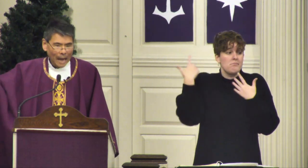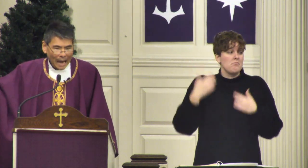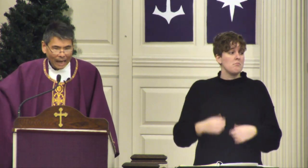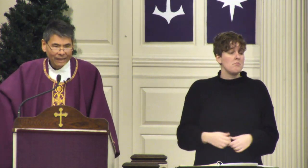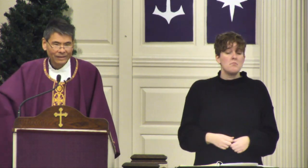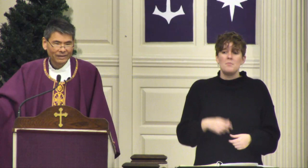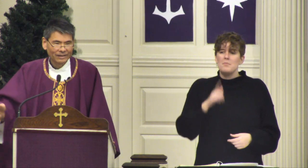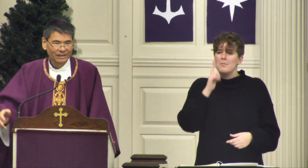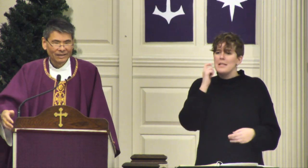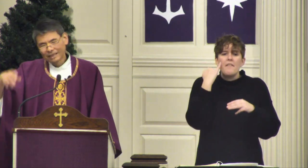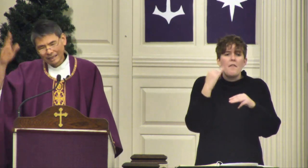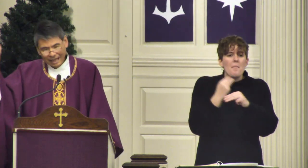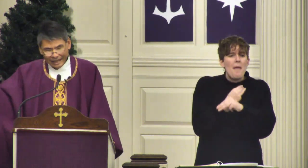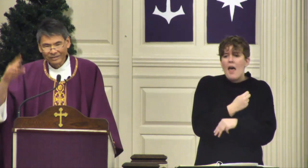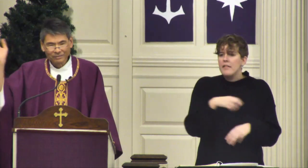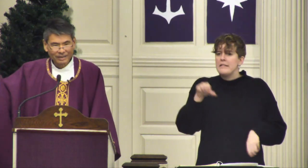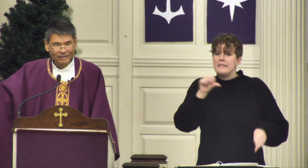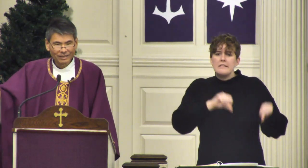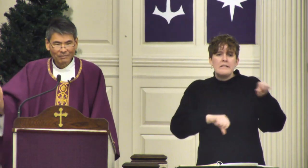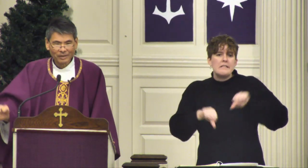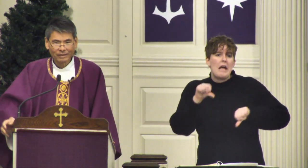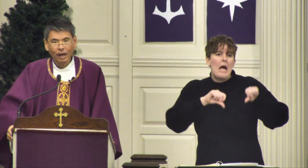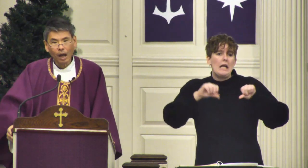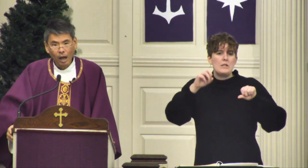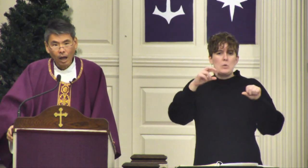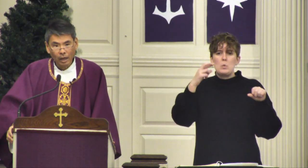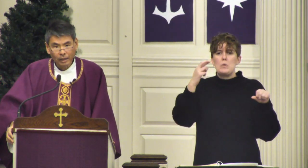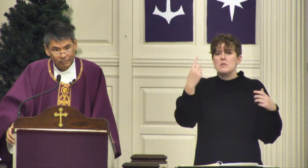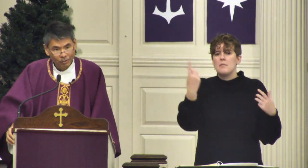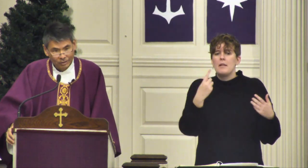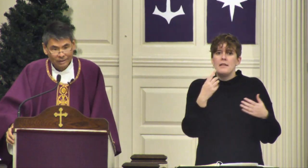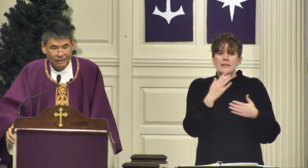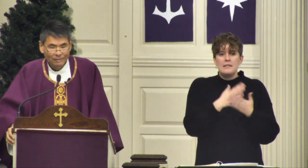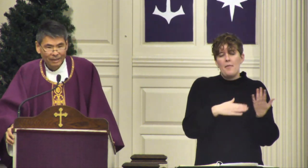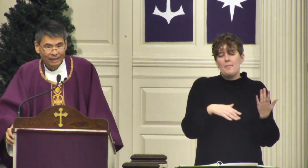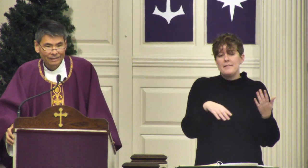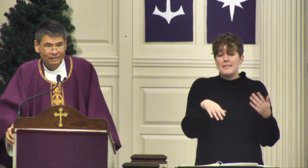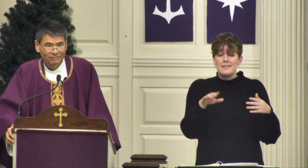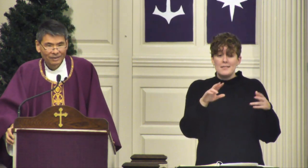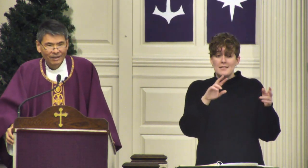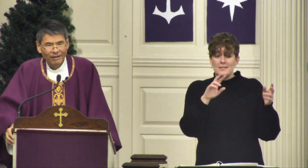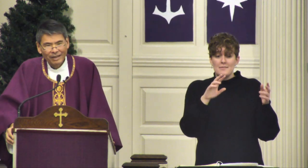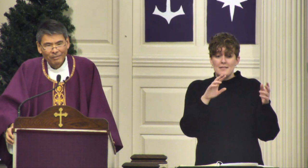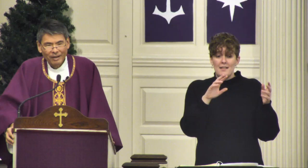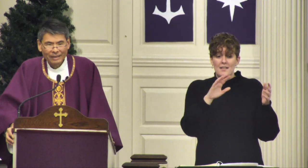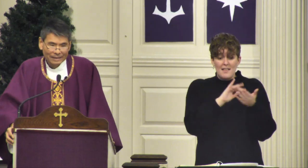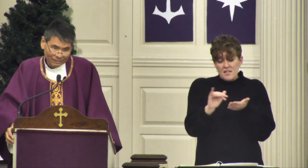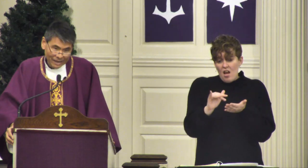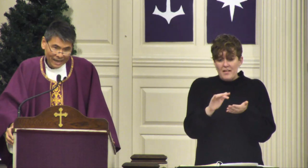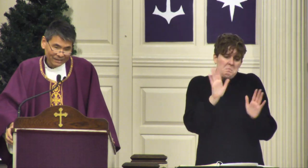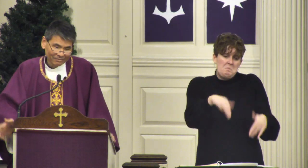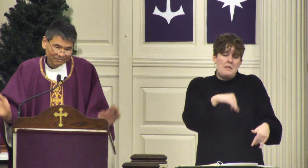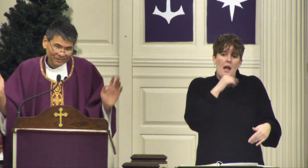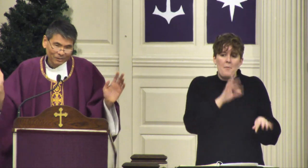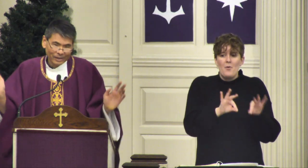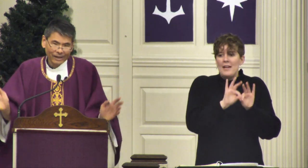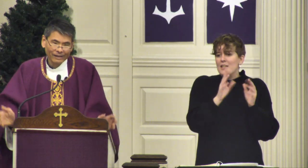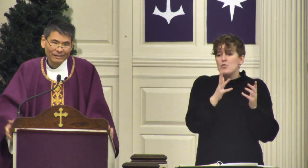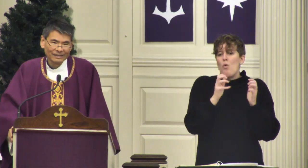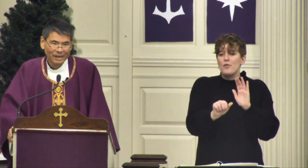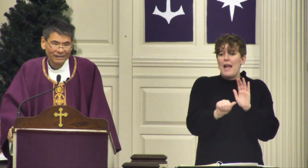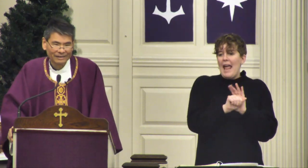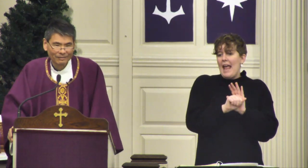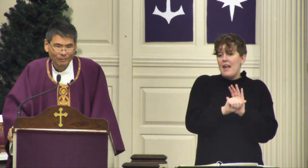math, or science, or you know, some other unimportant subject, all I want is the grade, and who cares